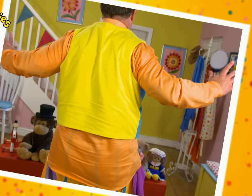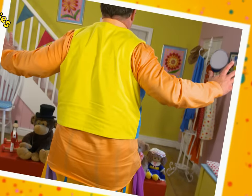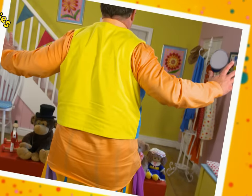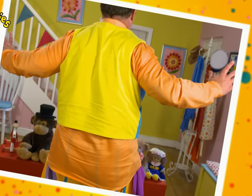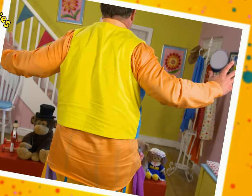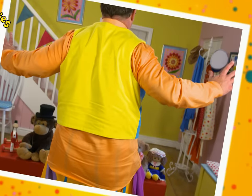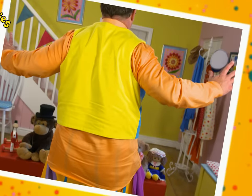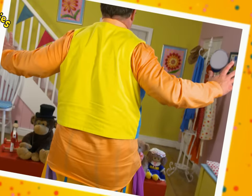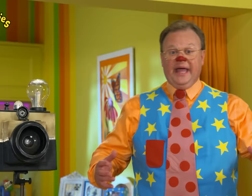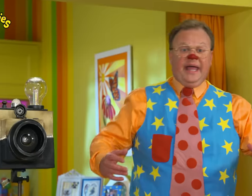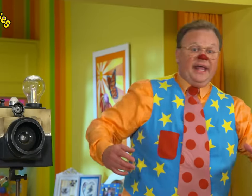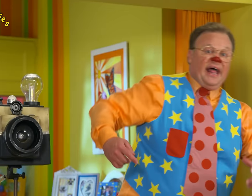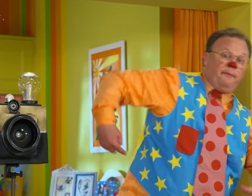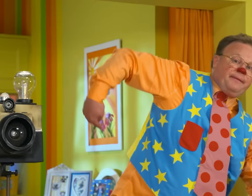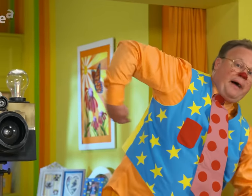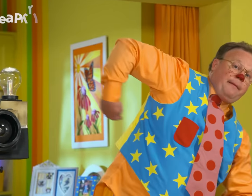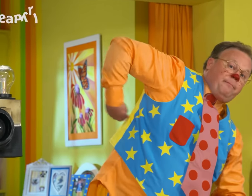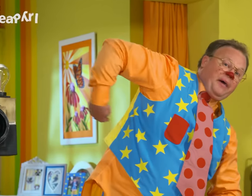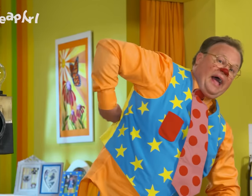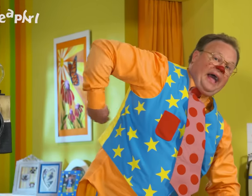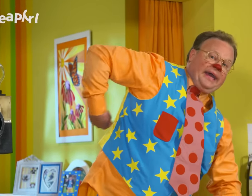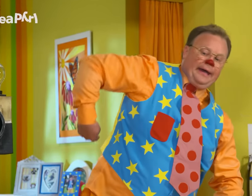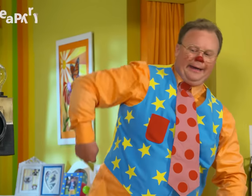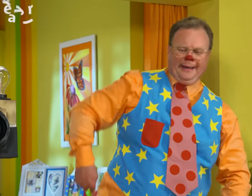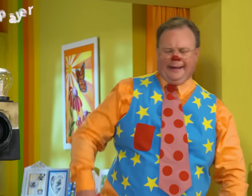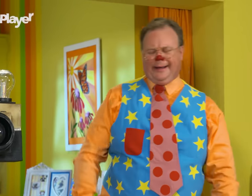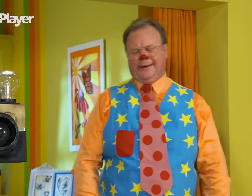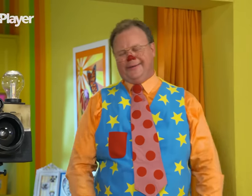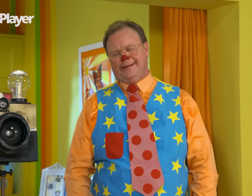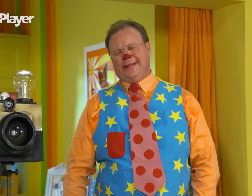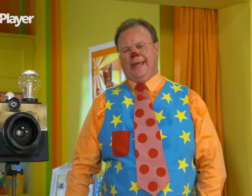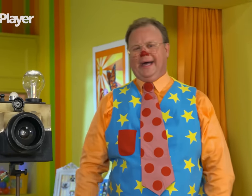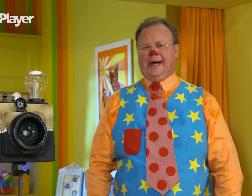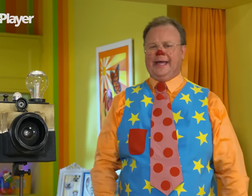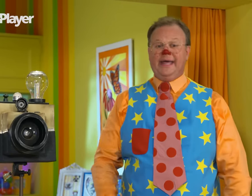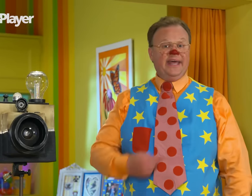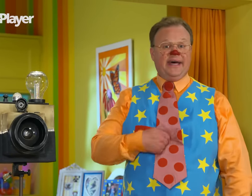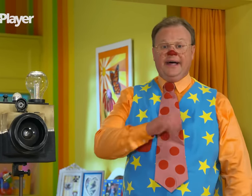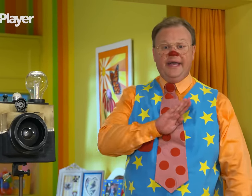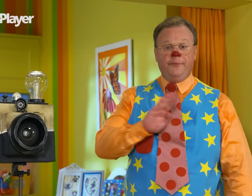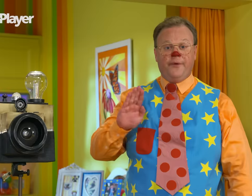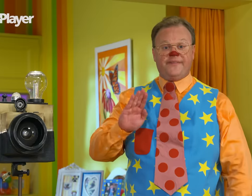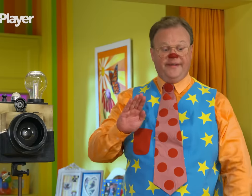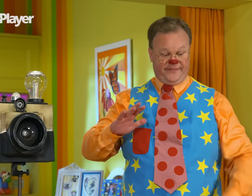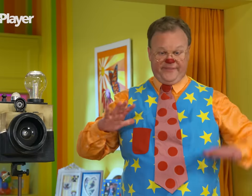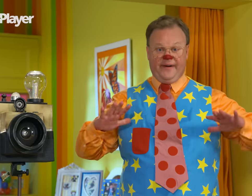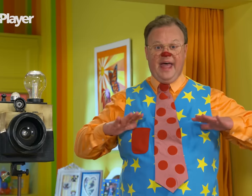Oh, no. That was my back. Oh, dear. I wasn't ready.